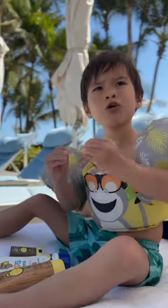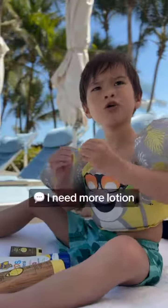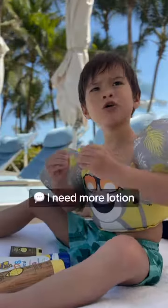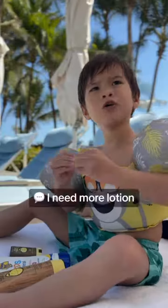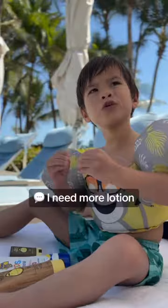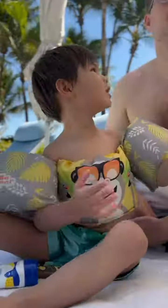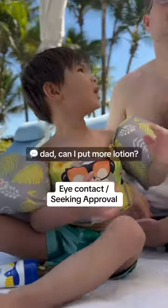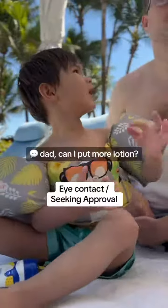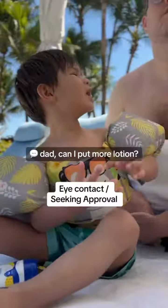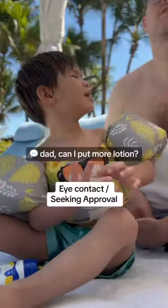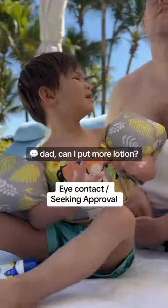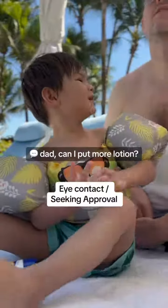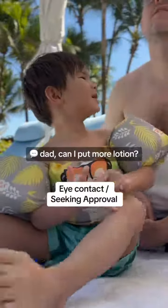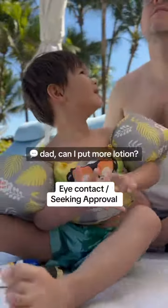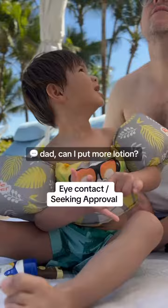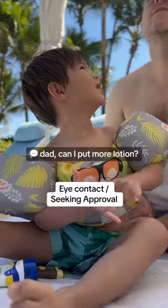Thank you. Sure.